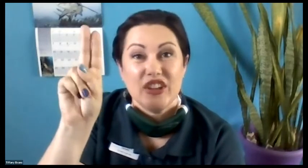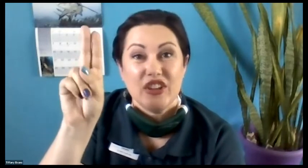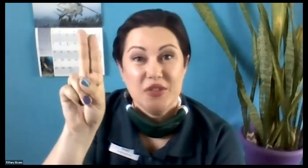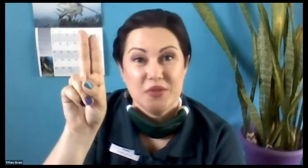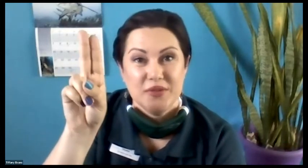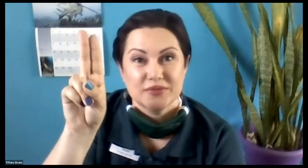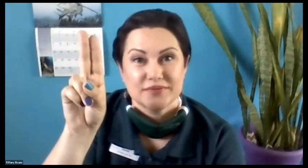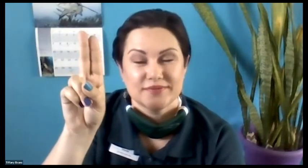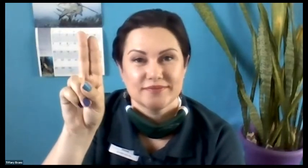U,